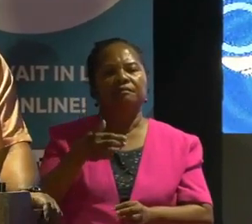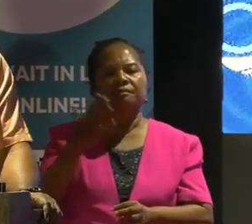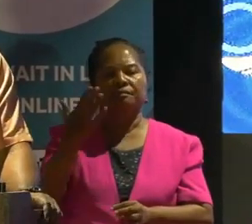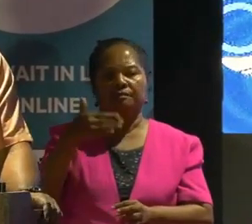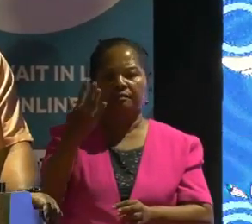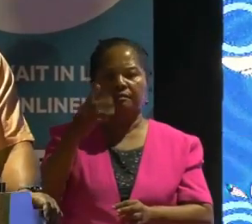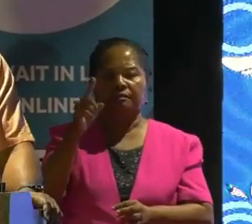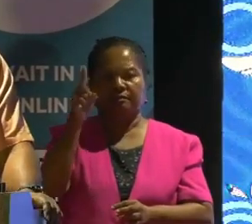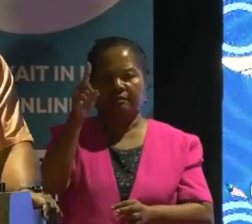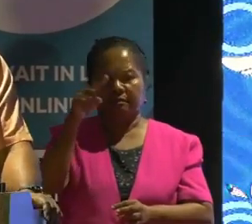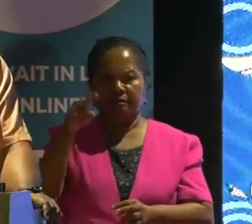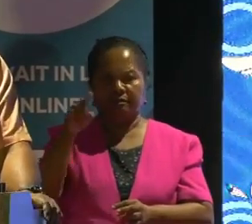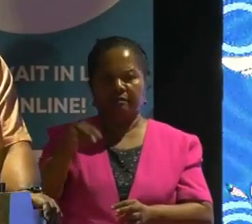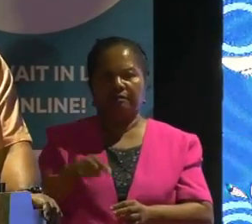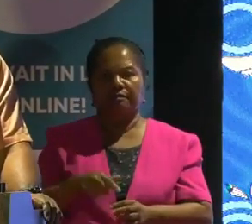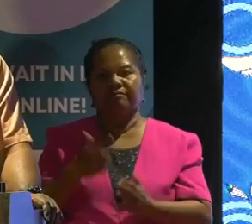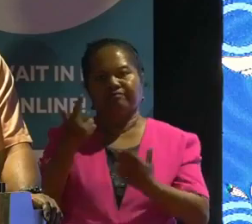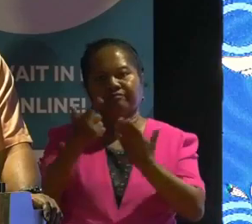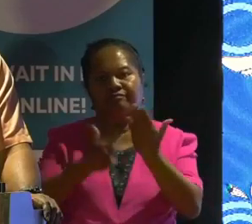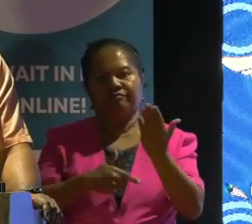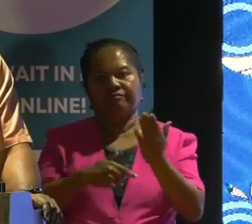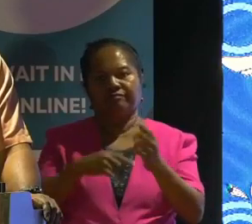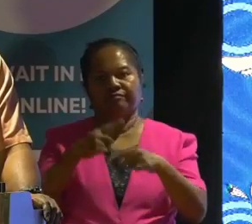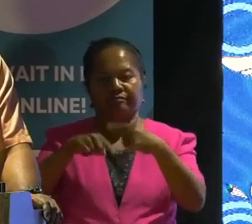15%. And the list goes down.